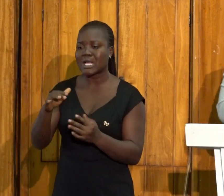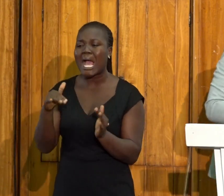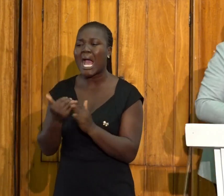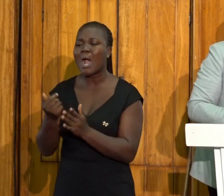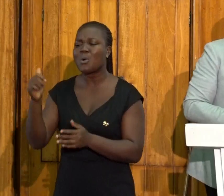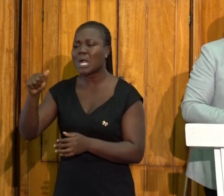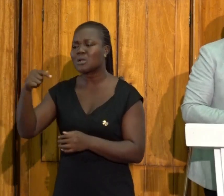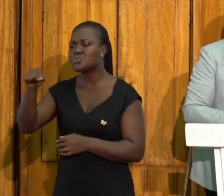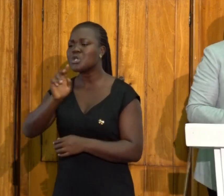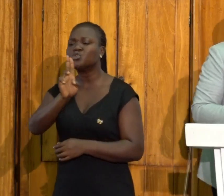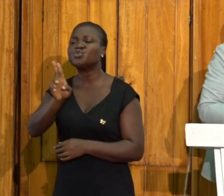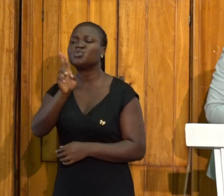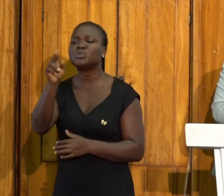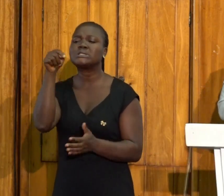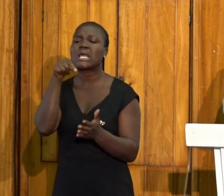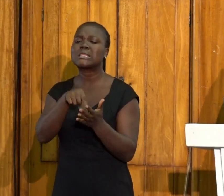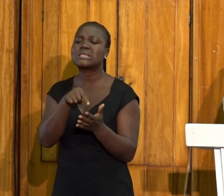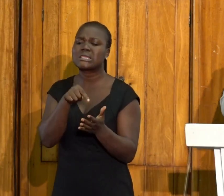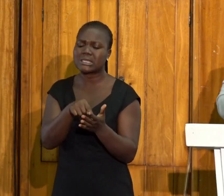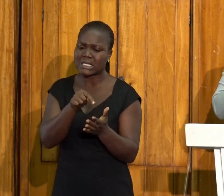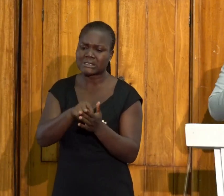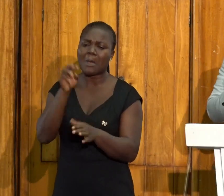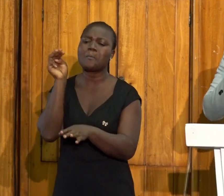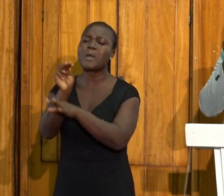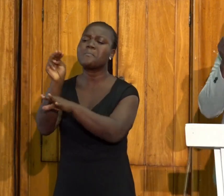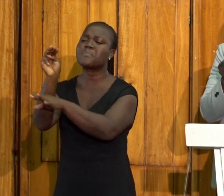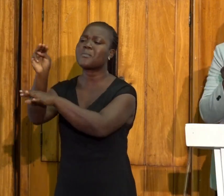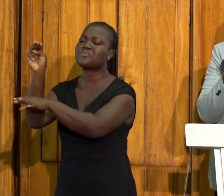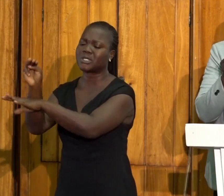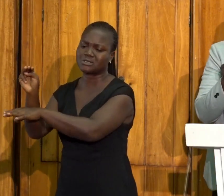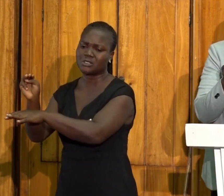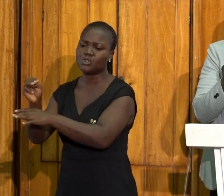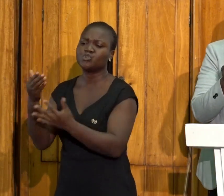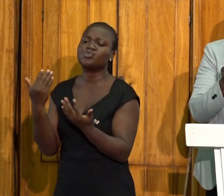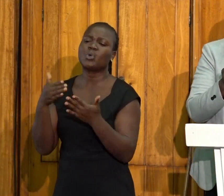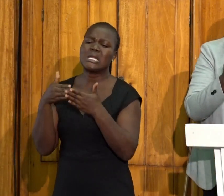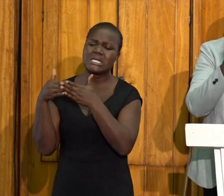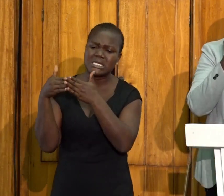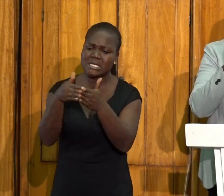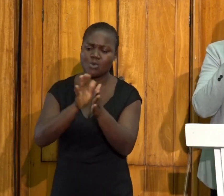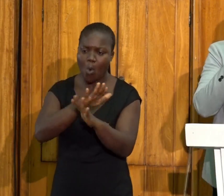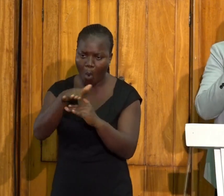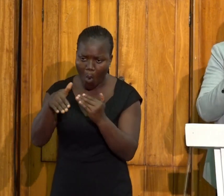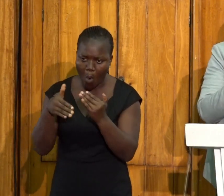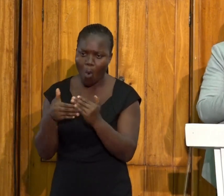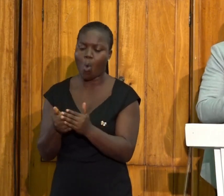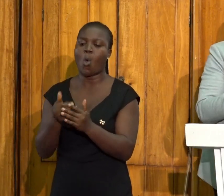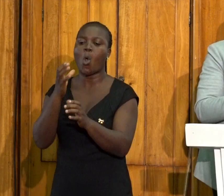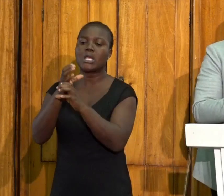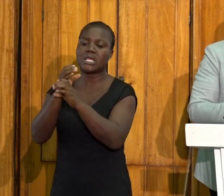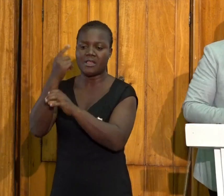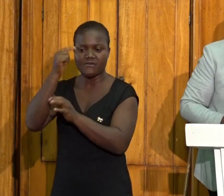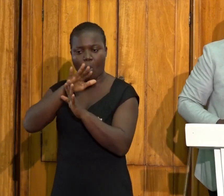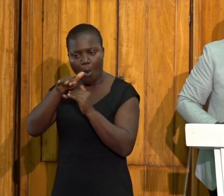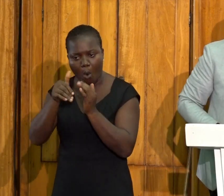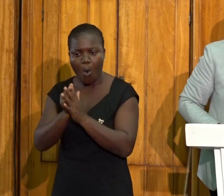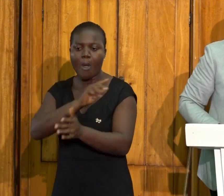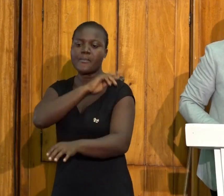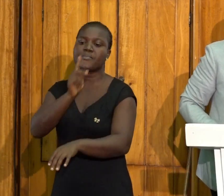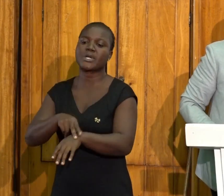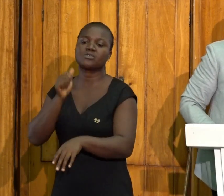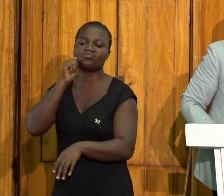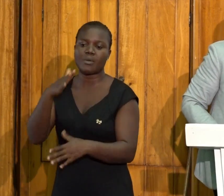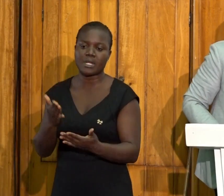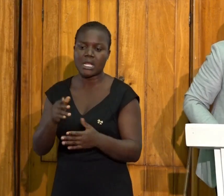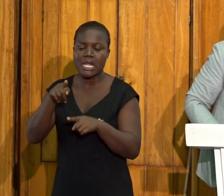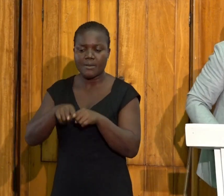use evidence-based messaging to guide our pregnant mothers in terms of choice? So based on the experience that we